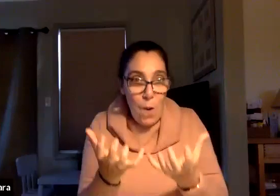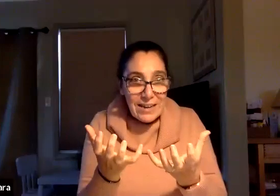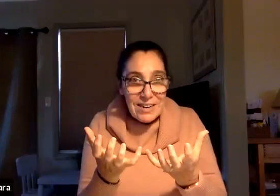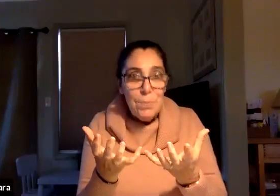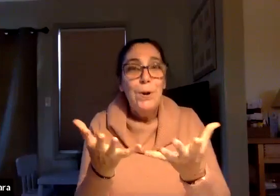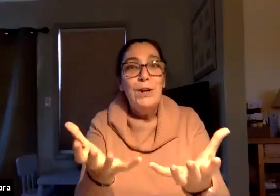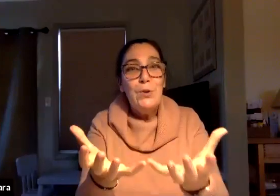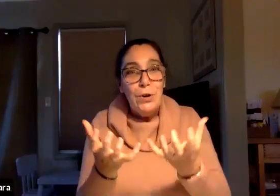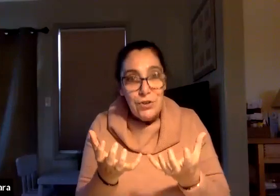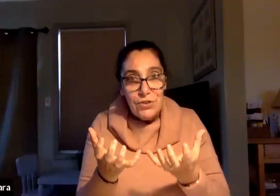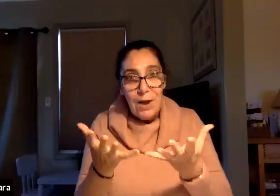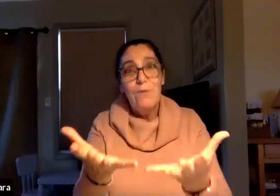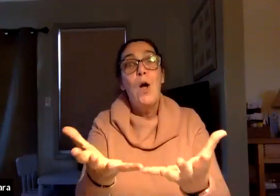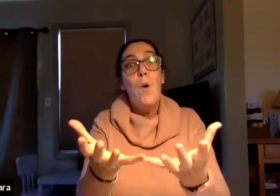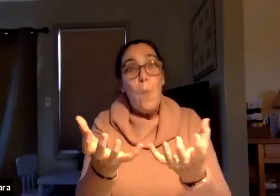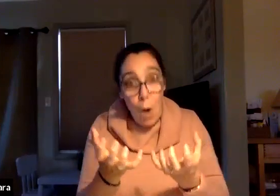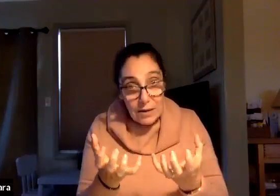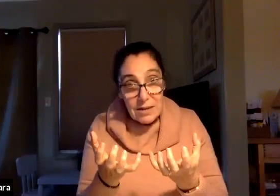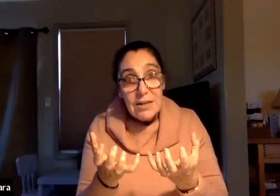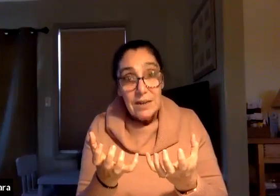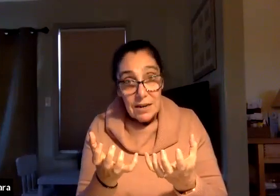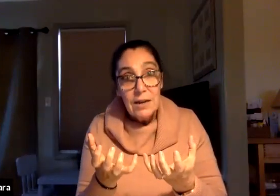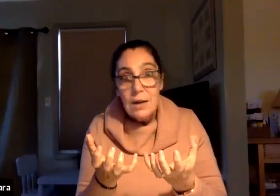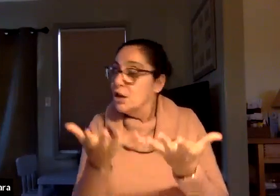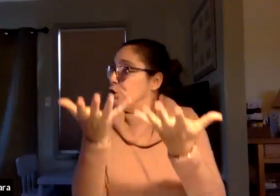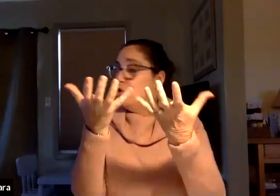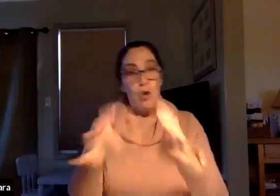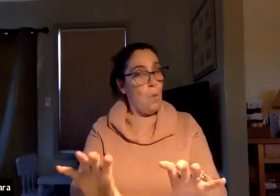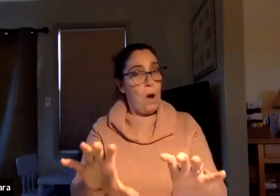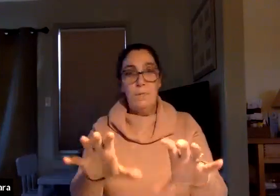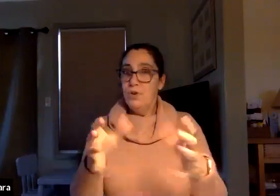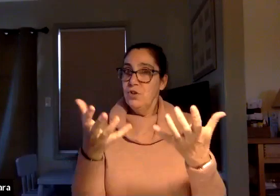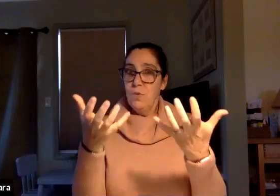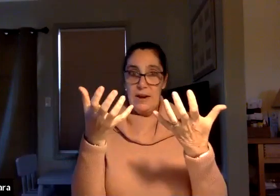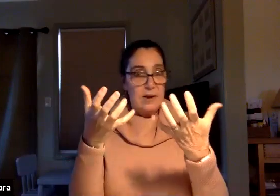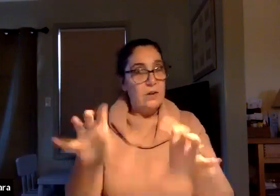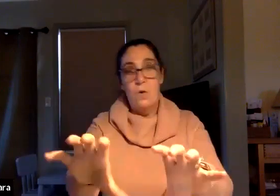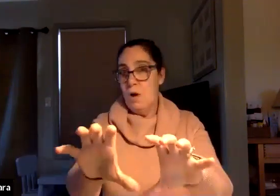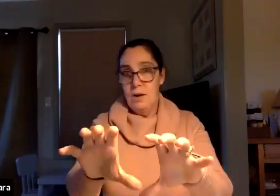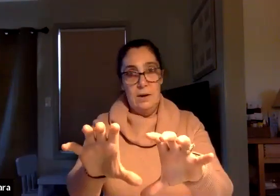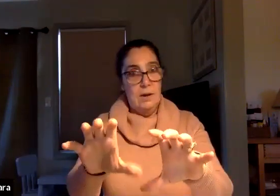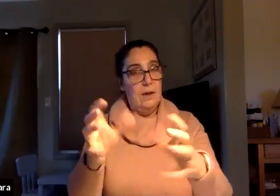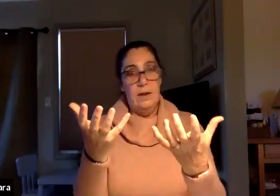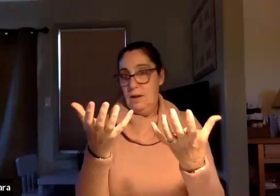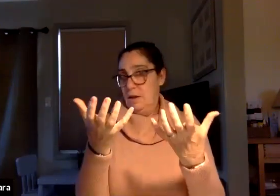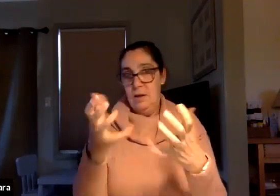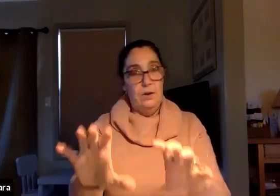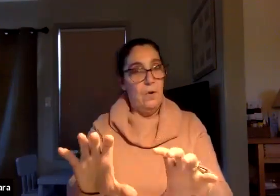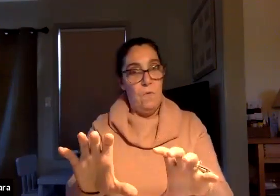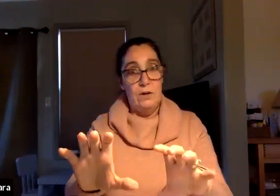Want. You pull it towards yourself. Want. Don't want. Push it away. Don't want. Don't want. So you